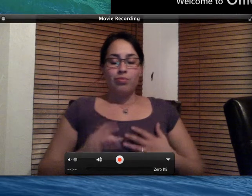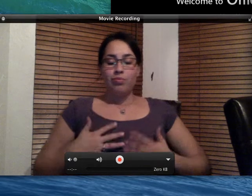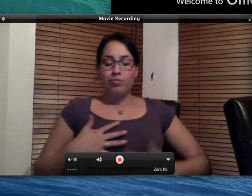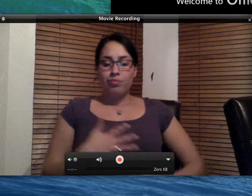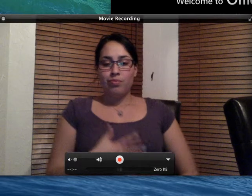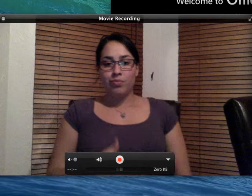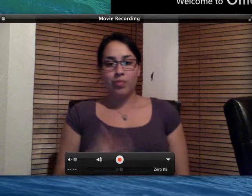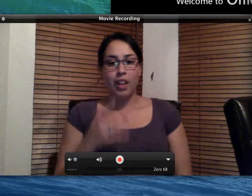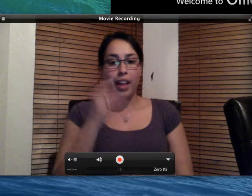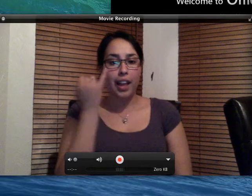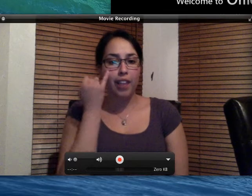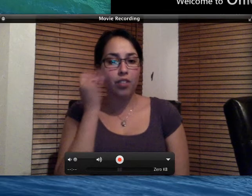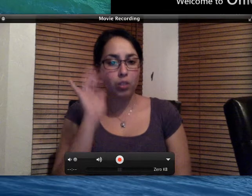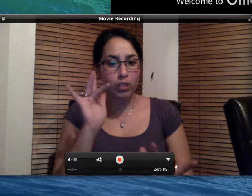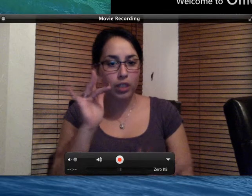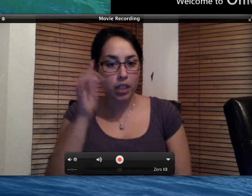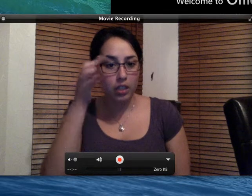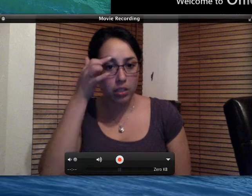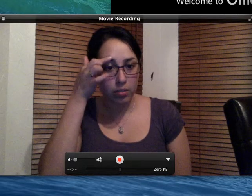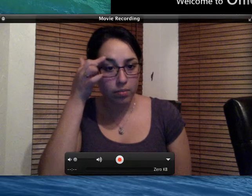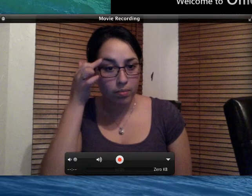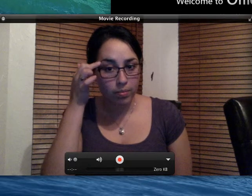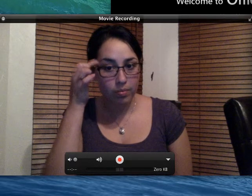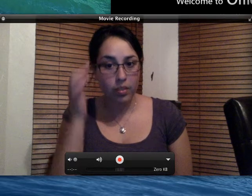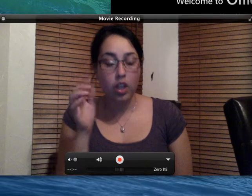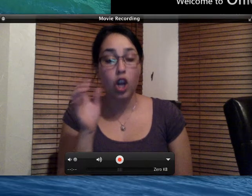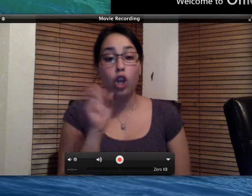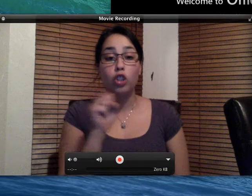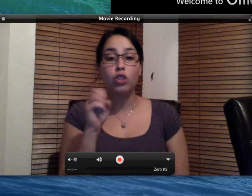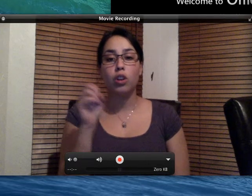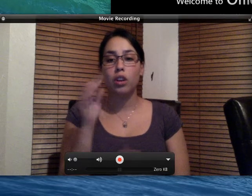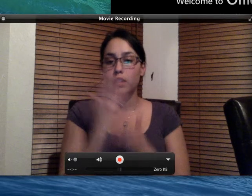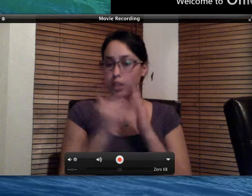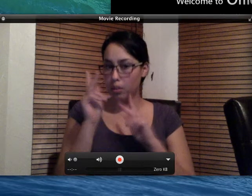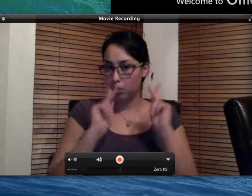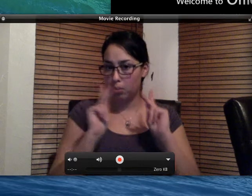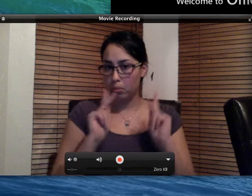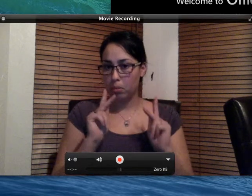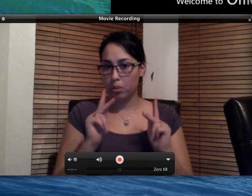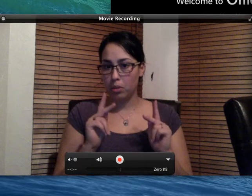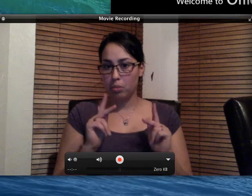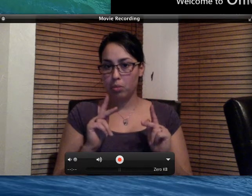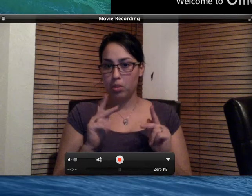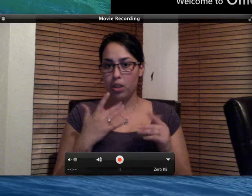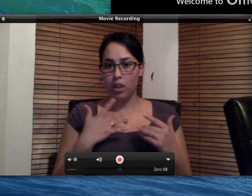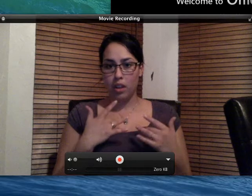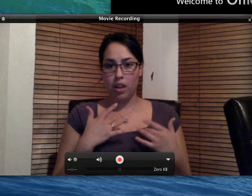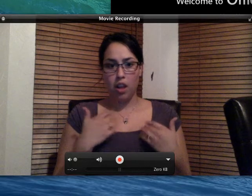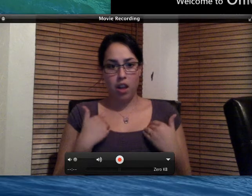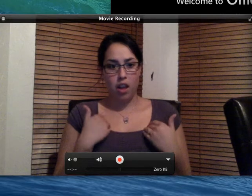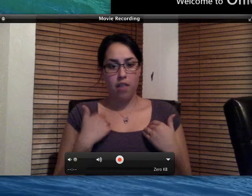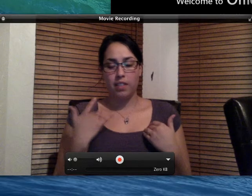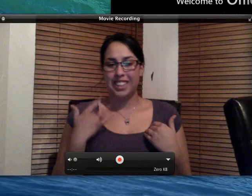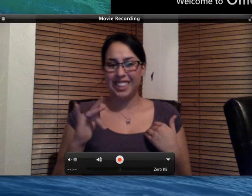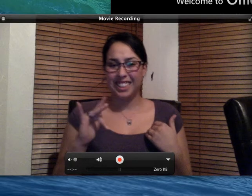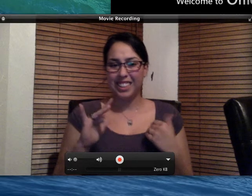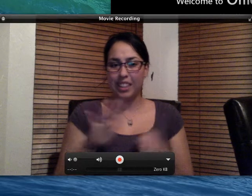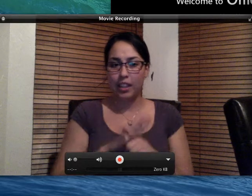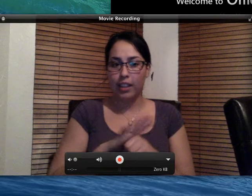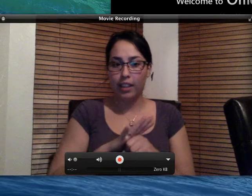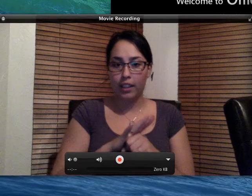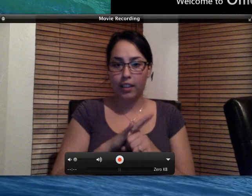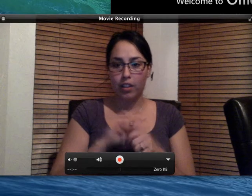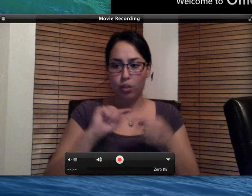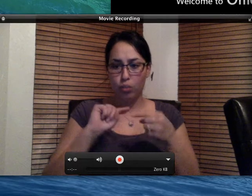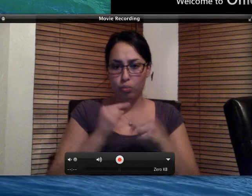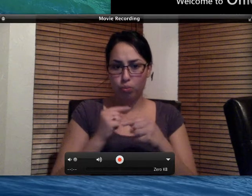quadriplegias, will often develop a very, very sensitive area right above the level of their injury, wherever that is.